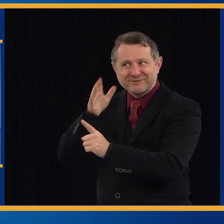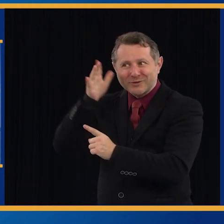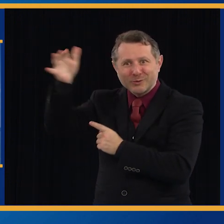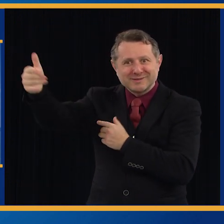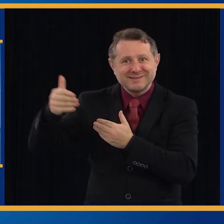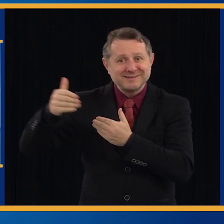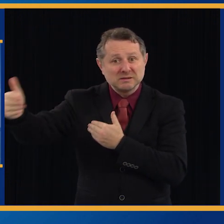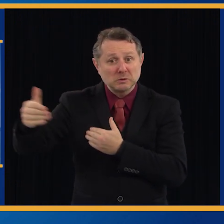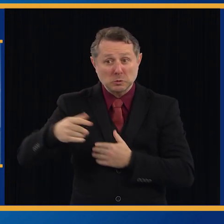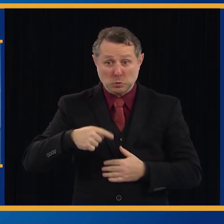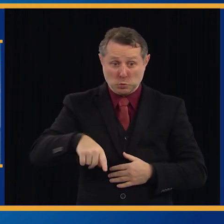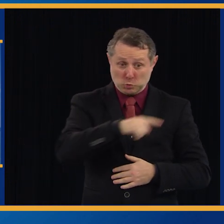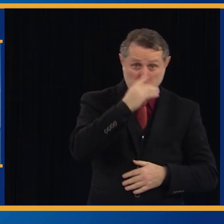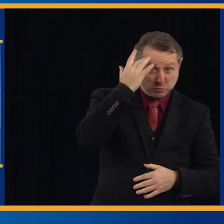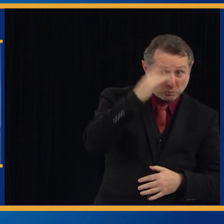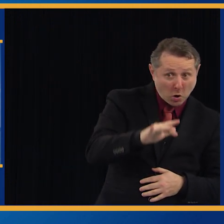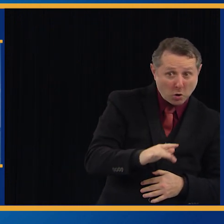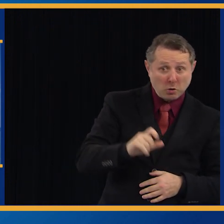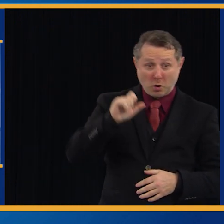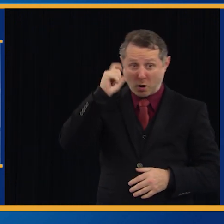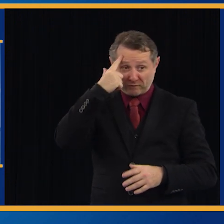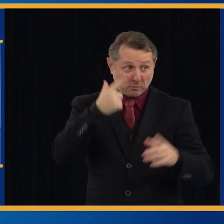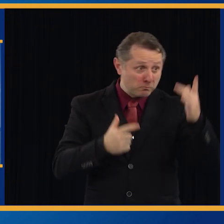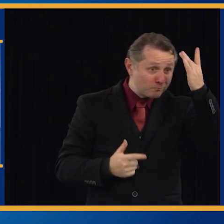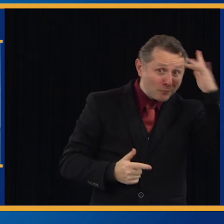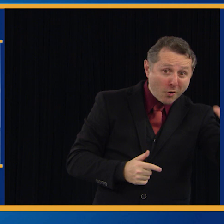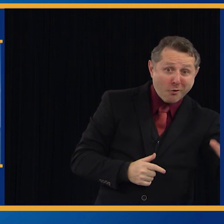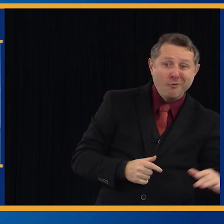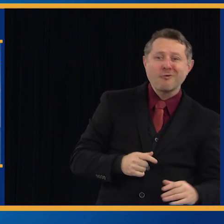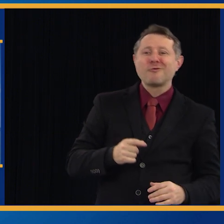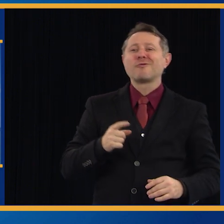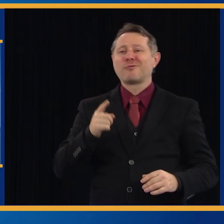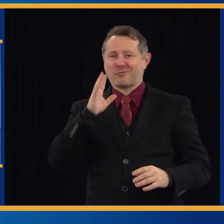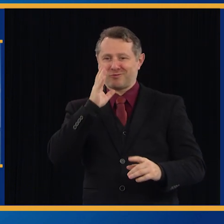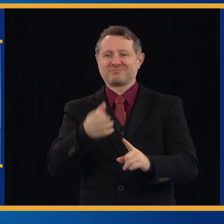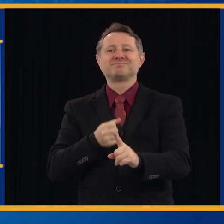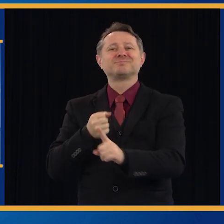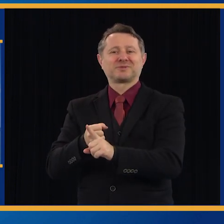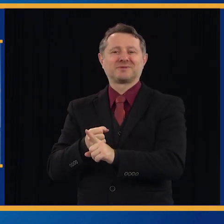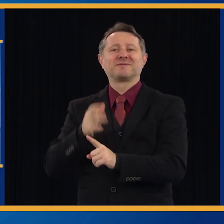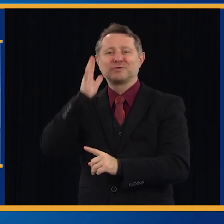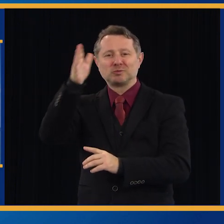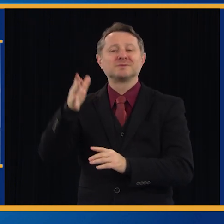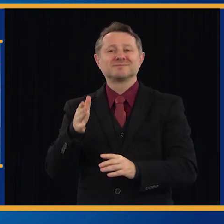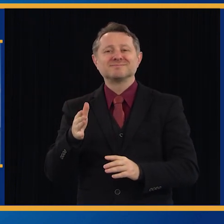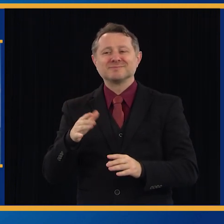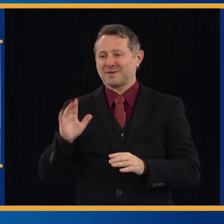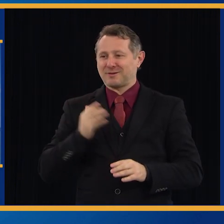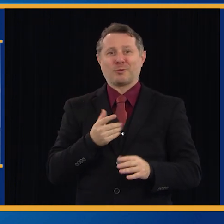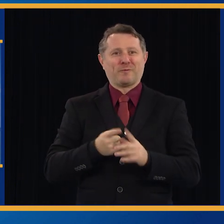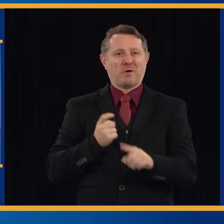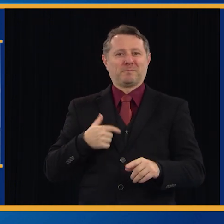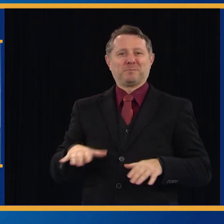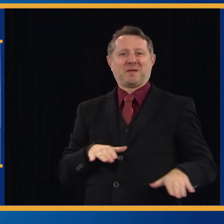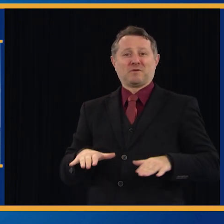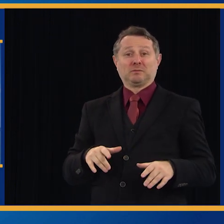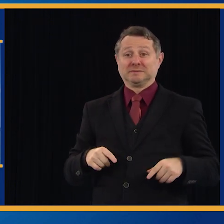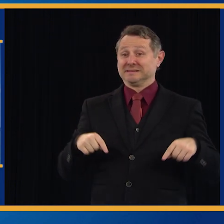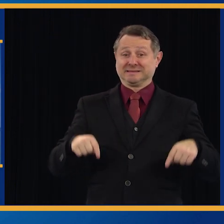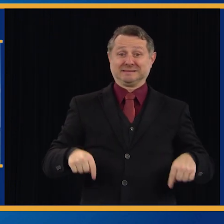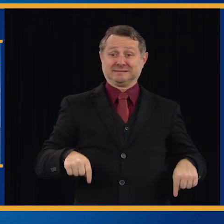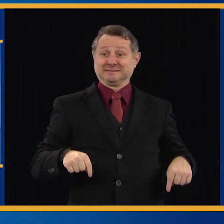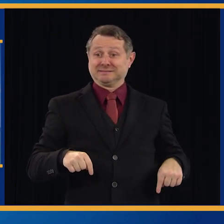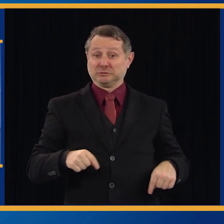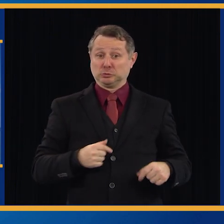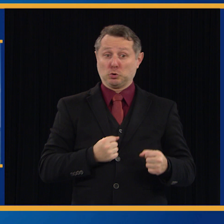are, that's how you shape your future. But this is cause and effect on